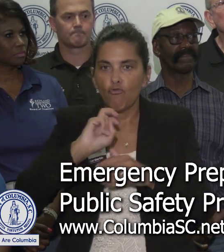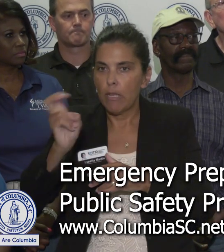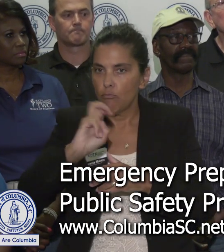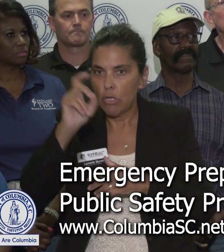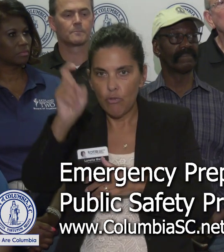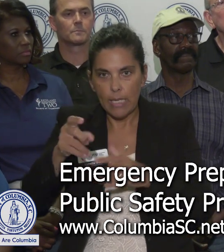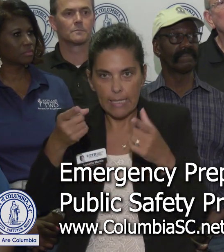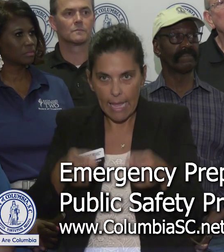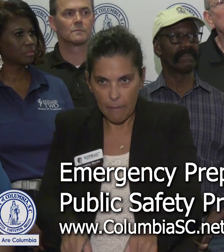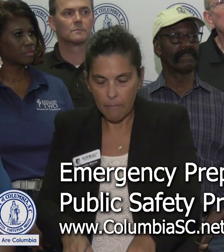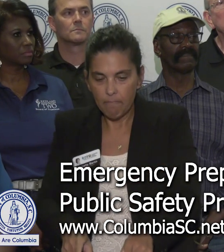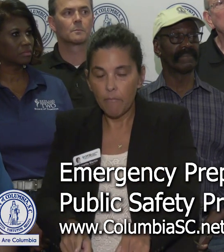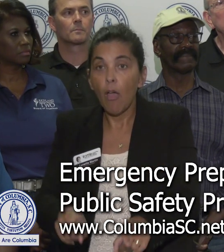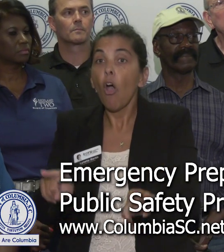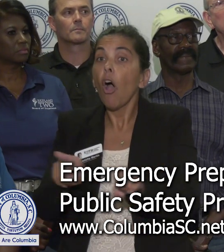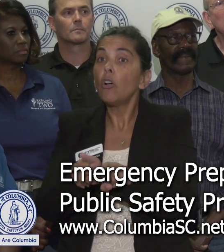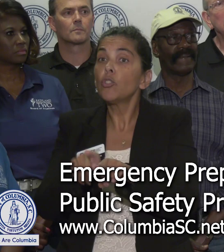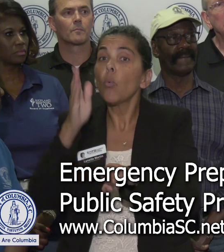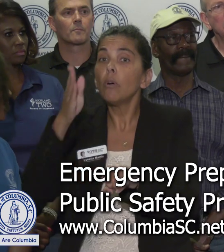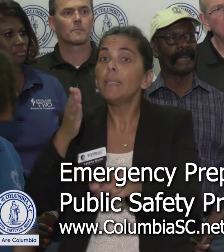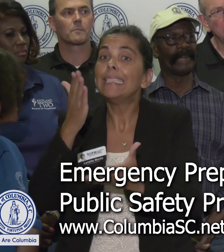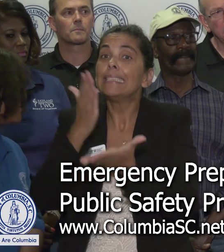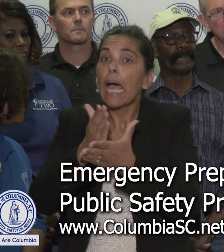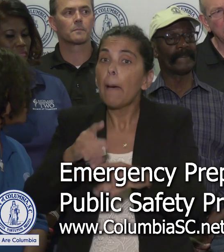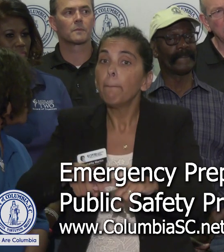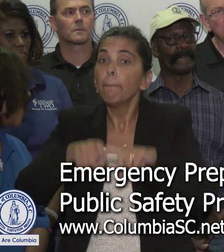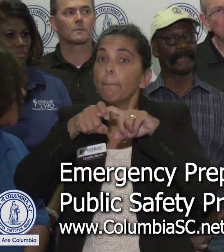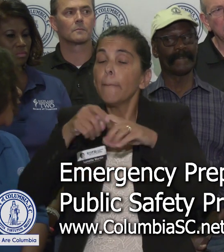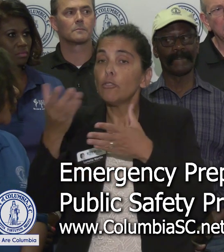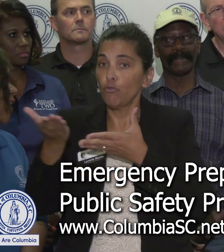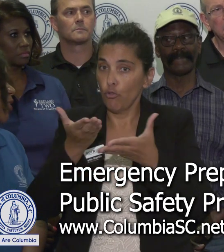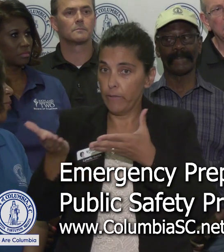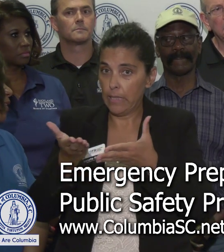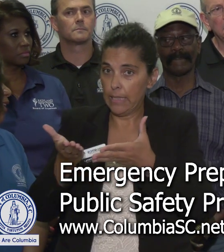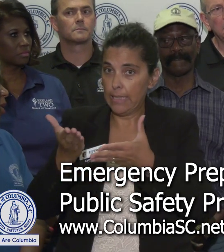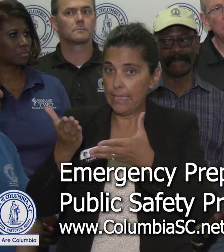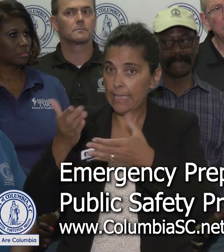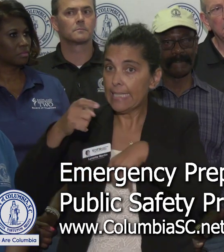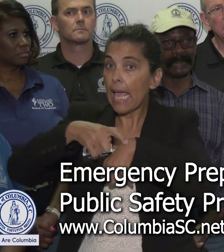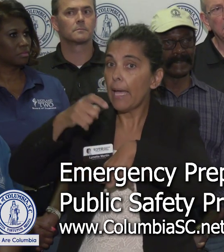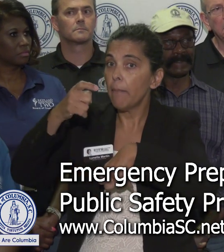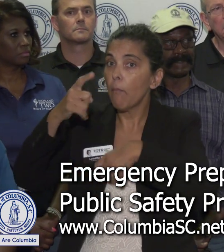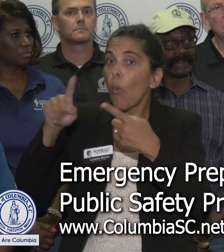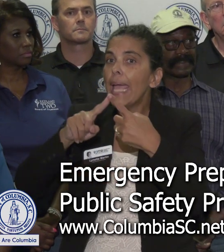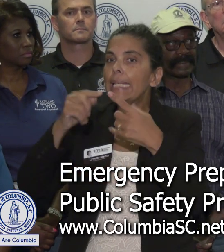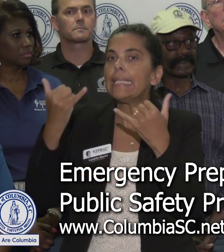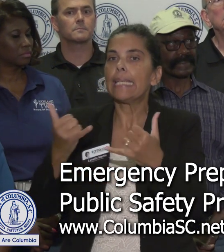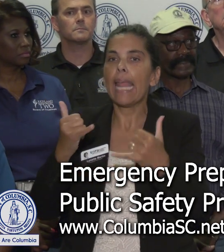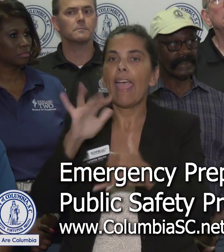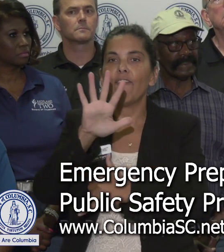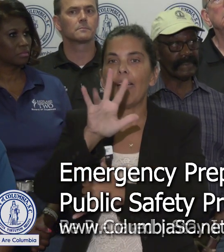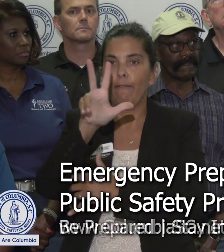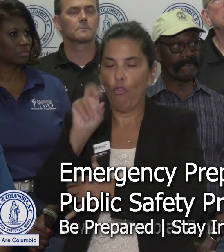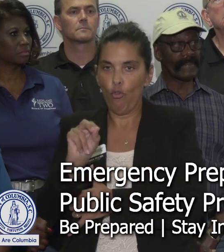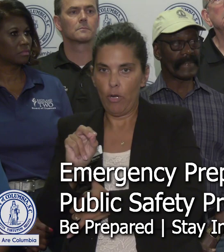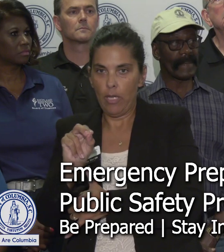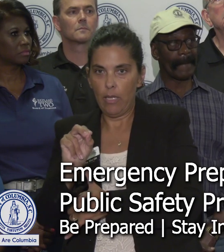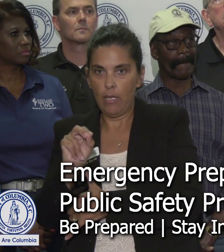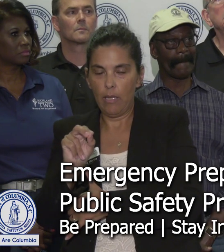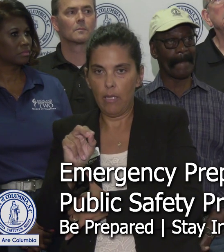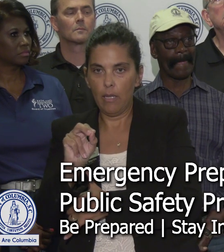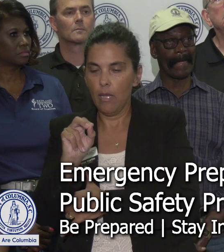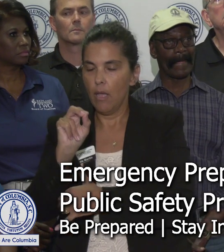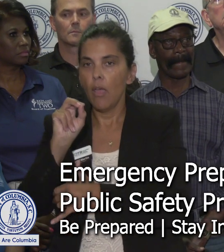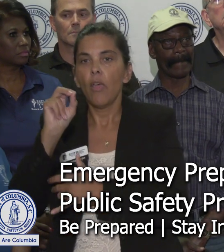occur. We are also going to be suspending service starting today at 5:30. All of our trips that are on the road